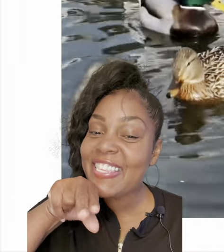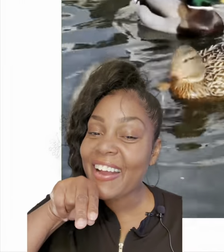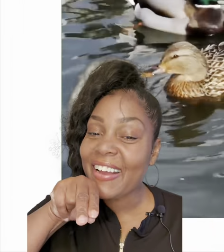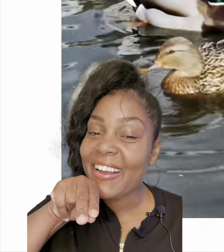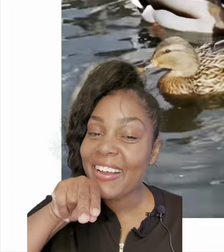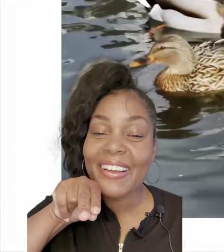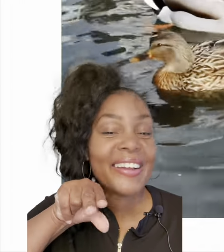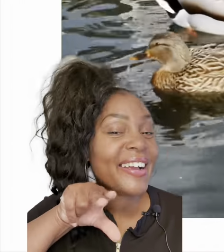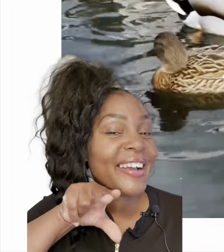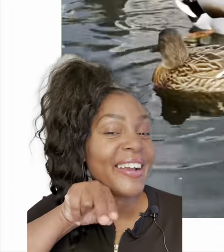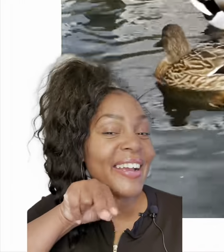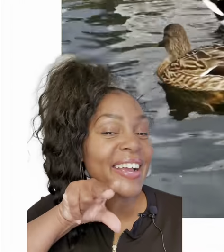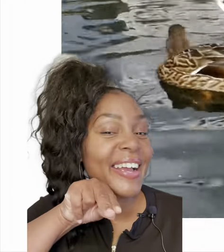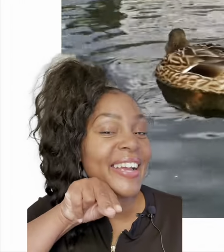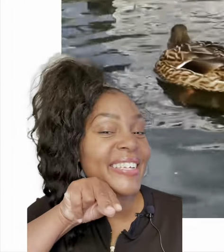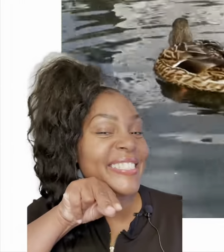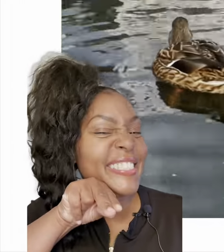Duck.